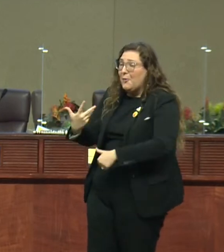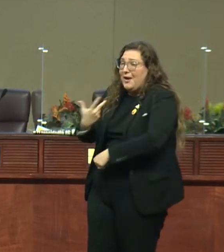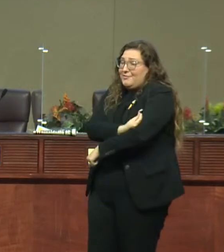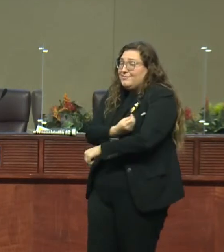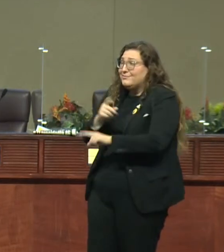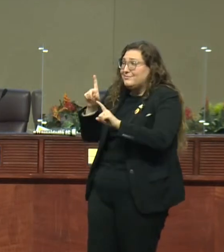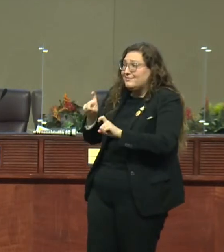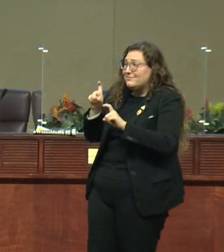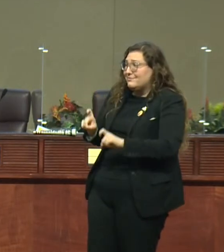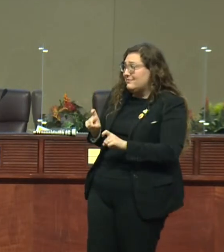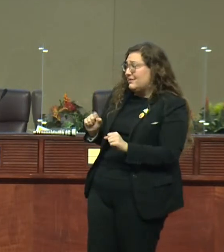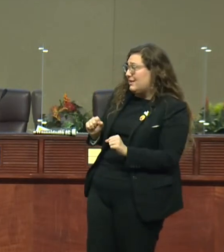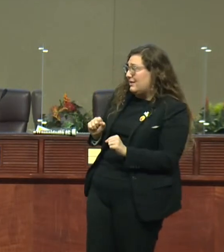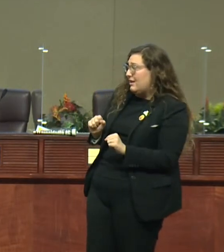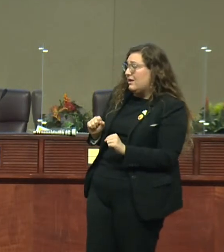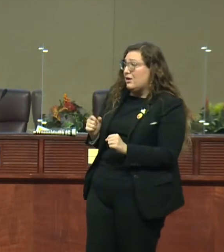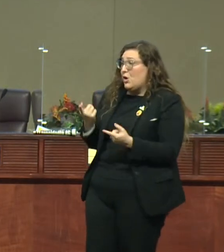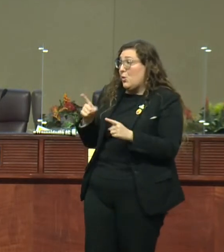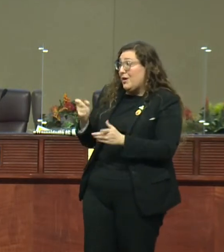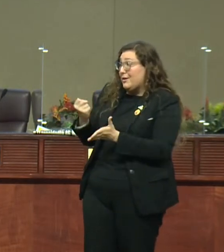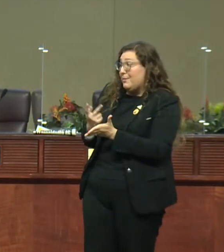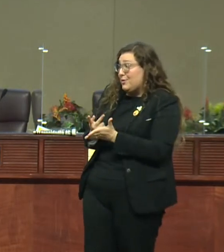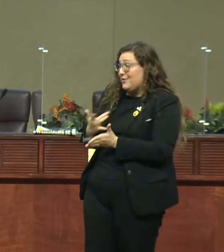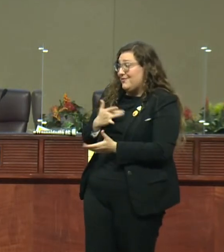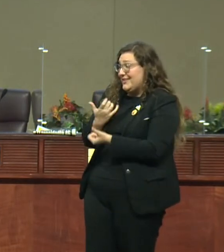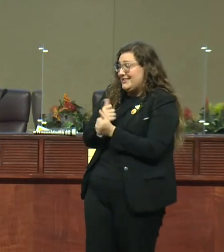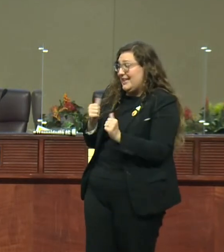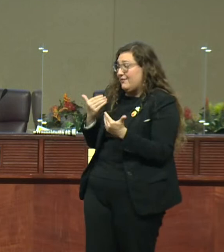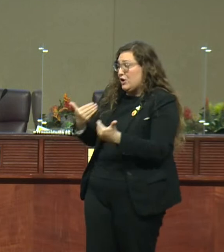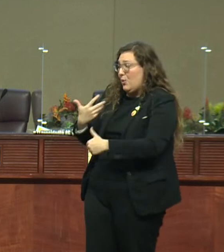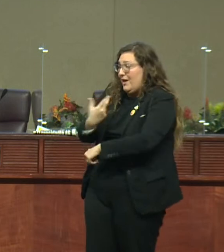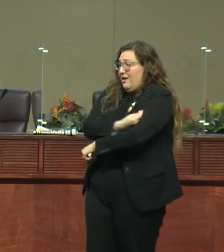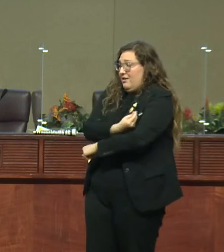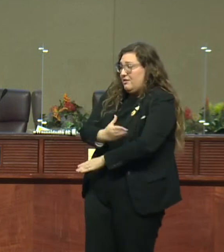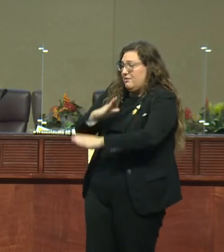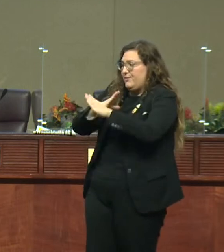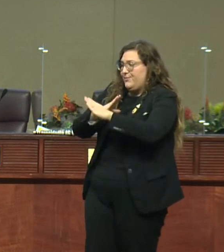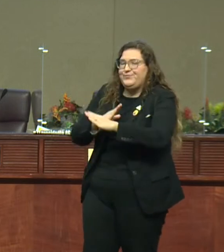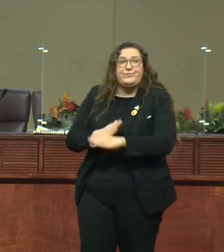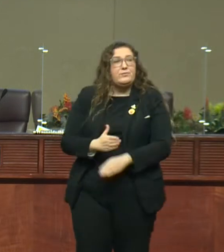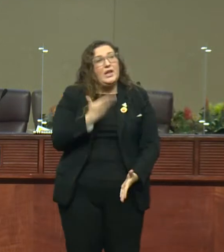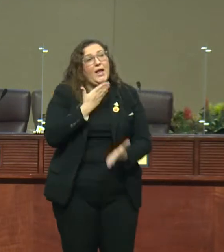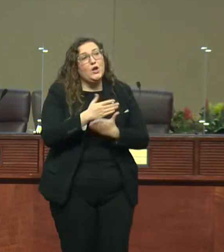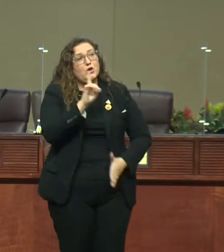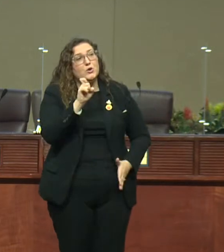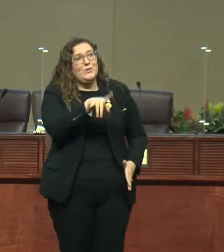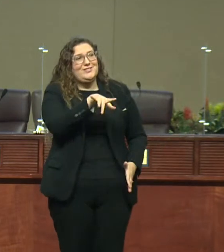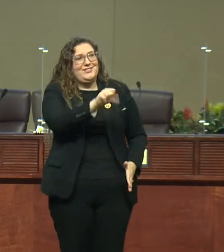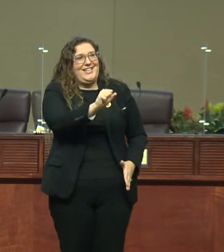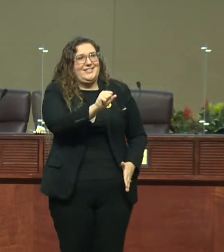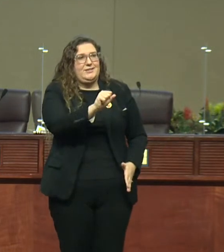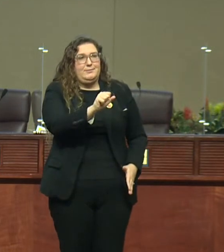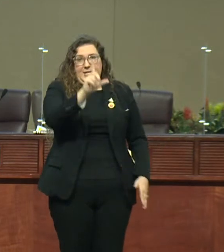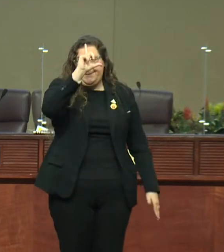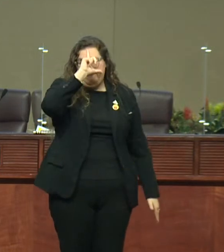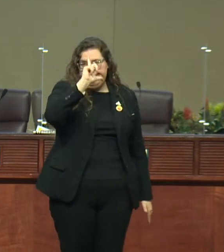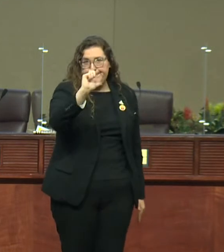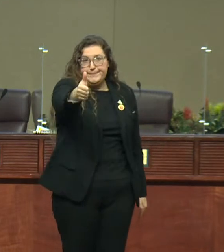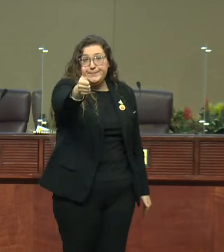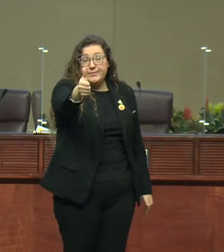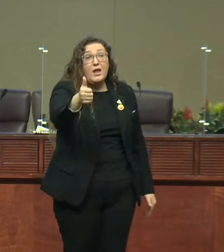So, that's a very, very good question. And that's an individual decision. Now, when you go into a clinical